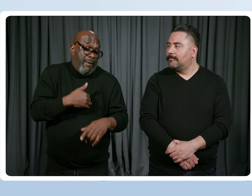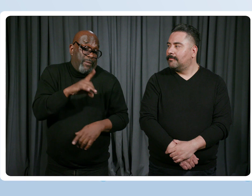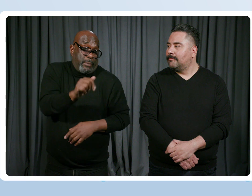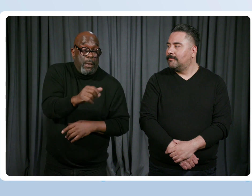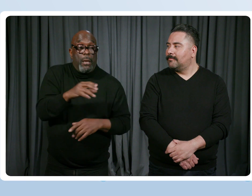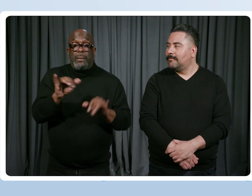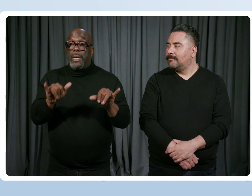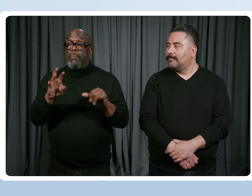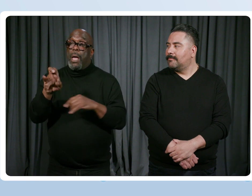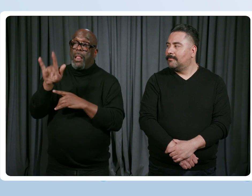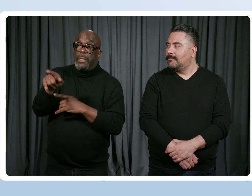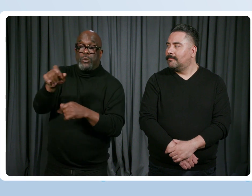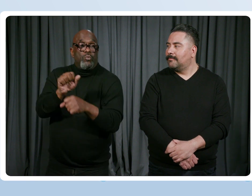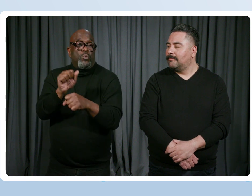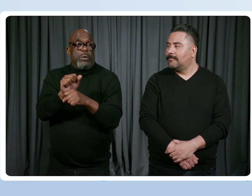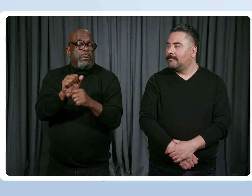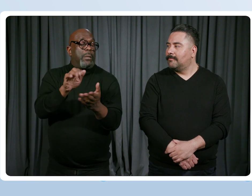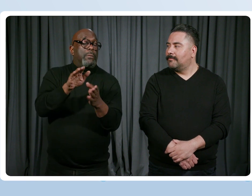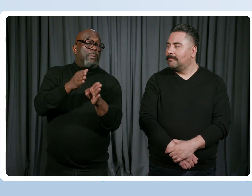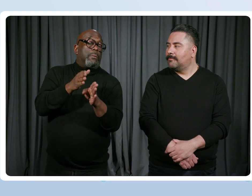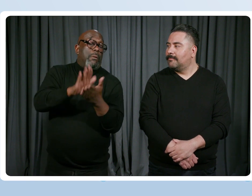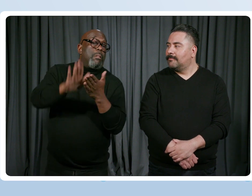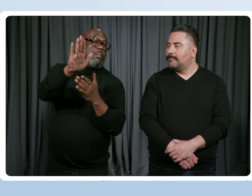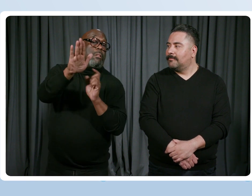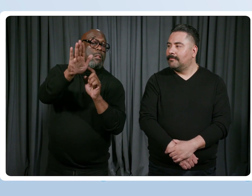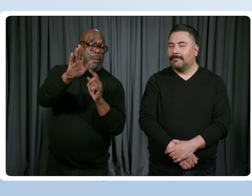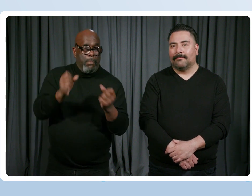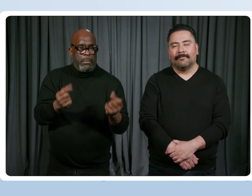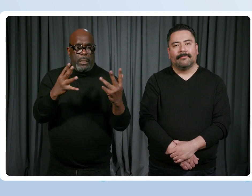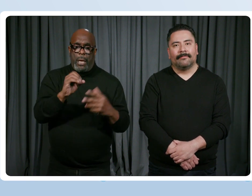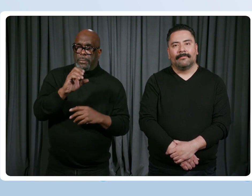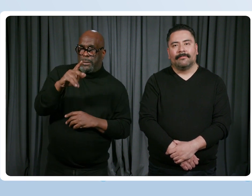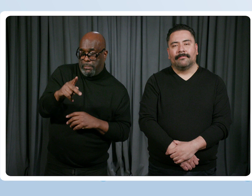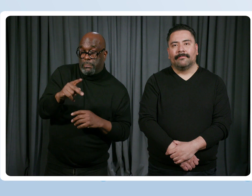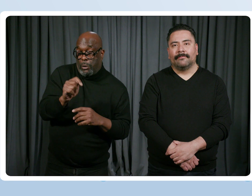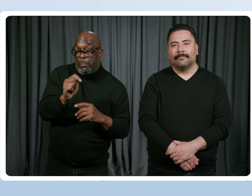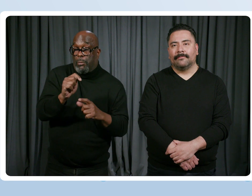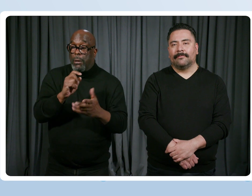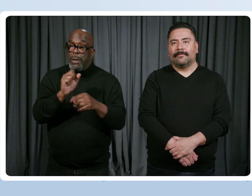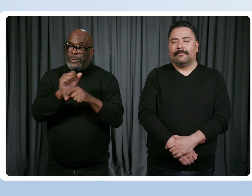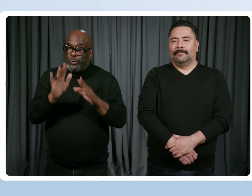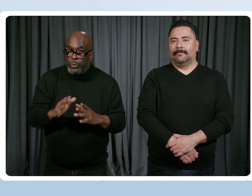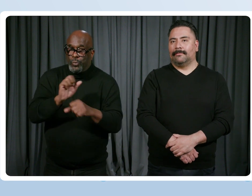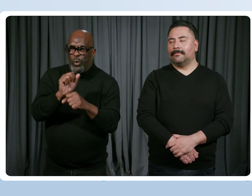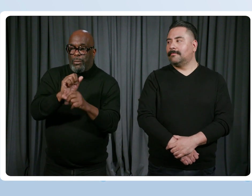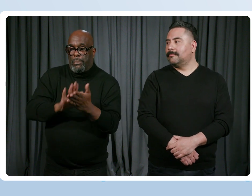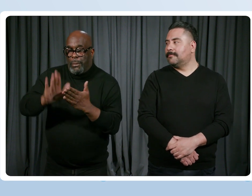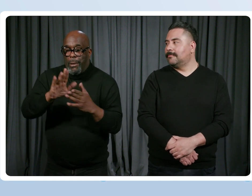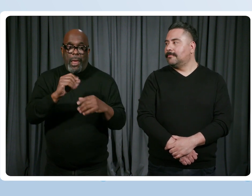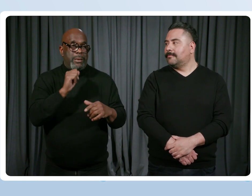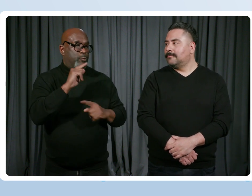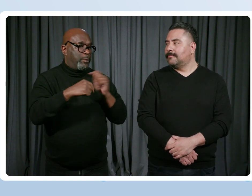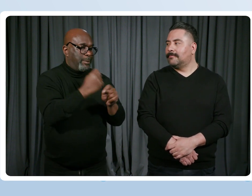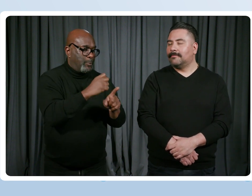Molly, occupational therapists can work in academia. So a large portion of occupational therapy practitioners do that as well. And then also in non-traditional